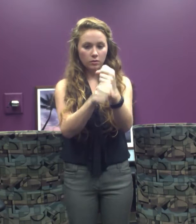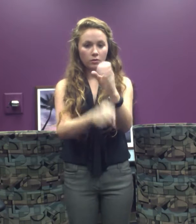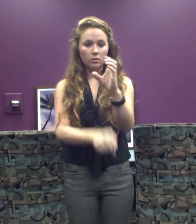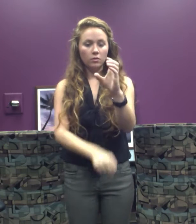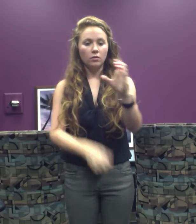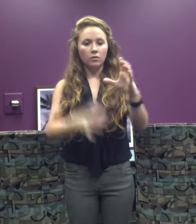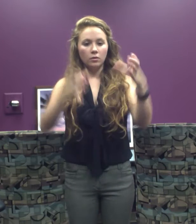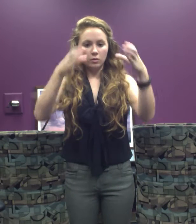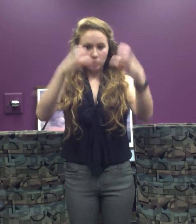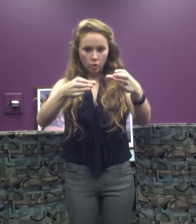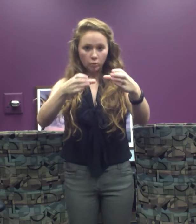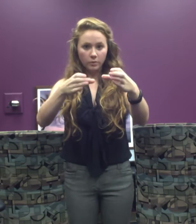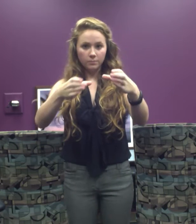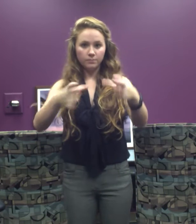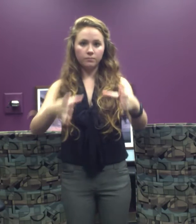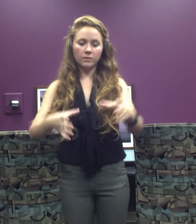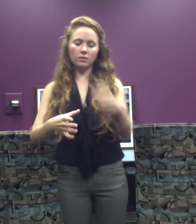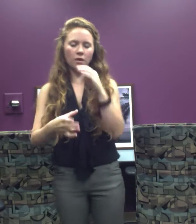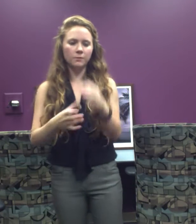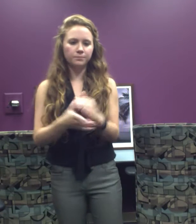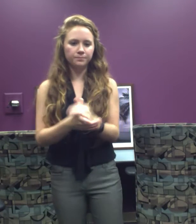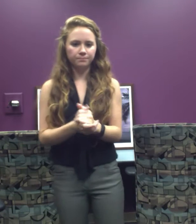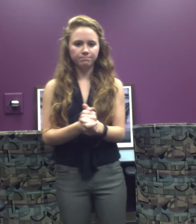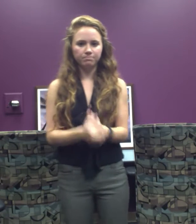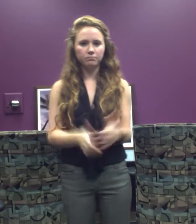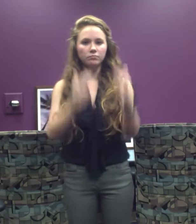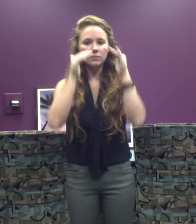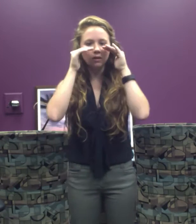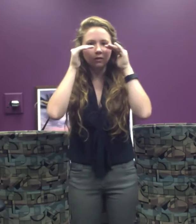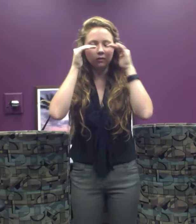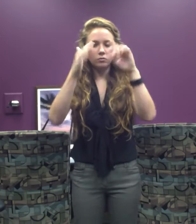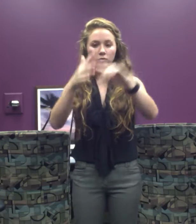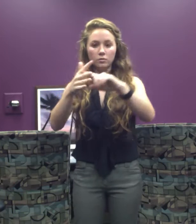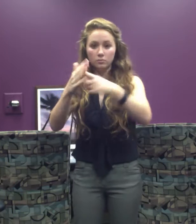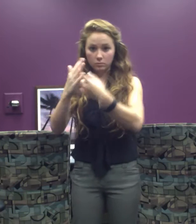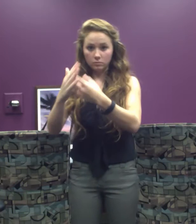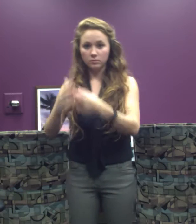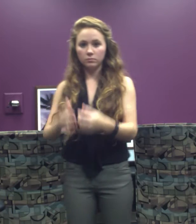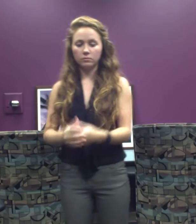Okay, and we'll do the eye above eye level one first.